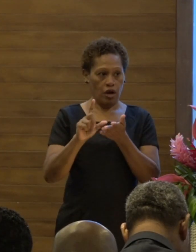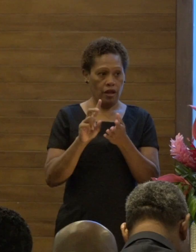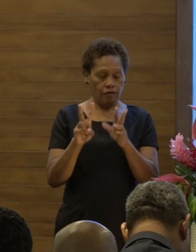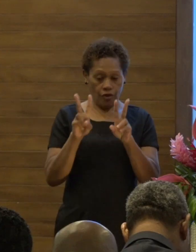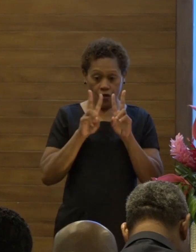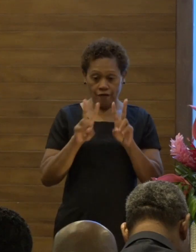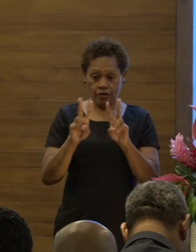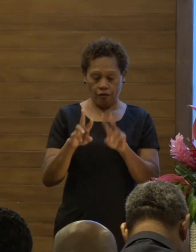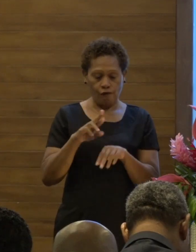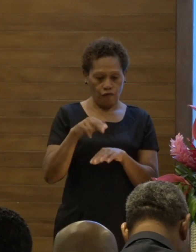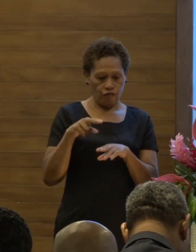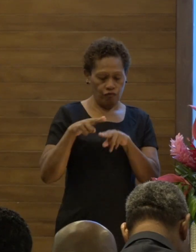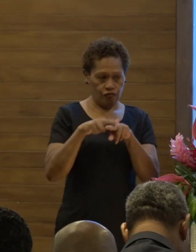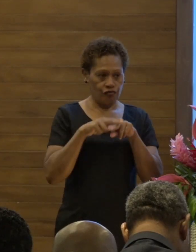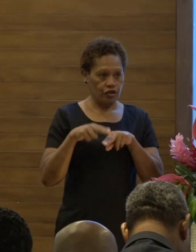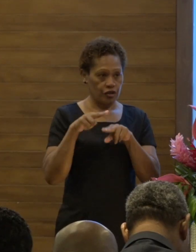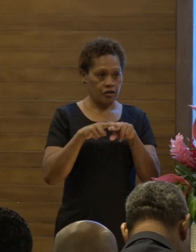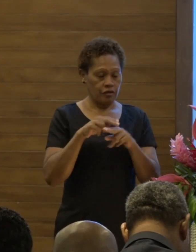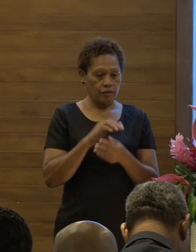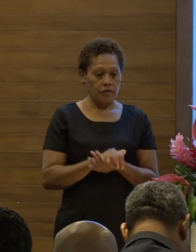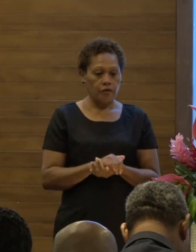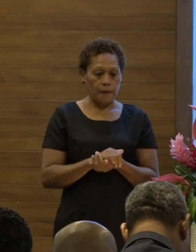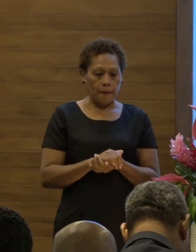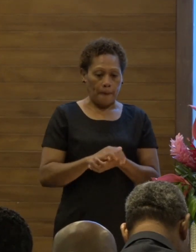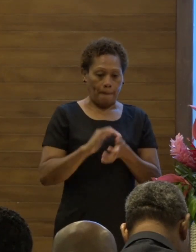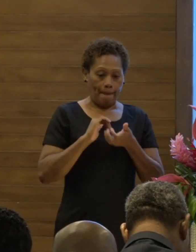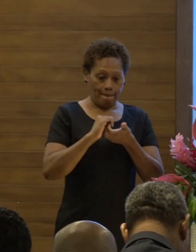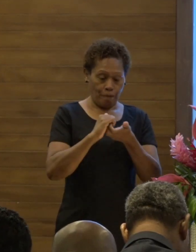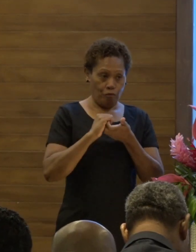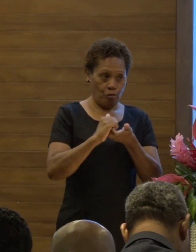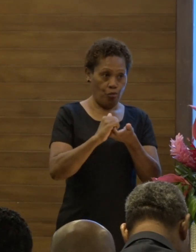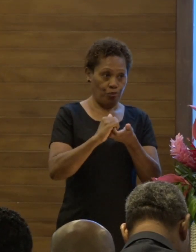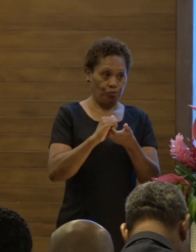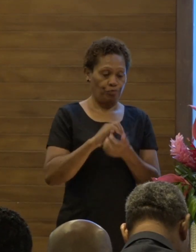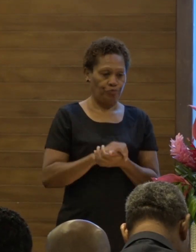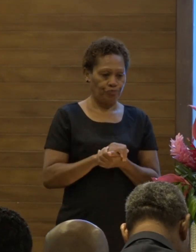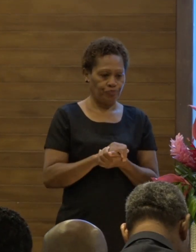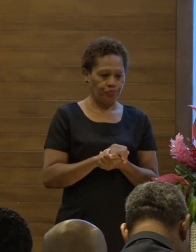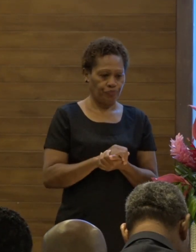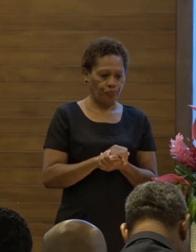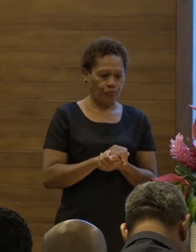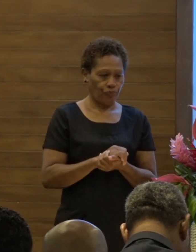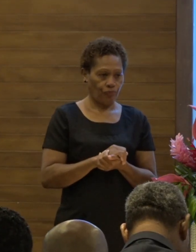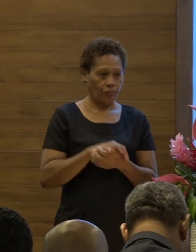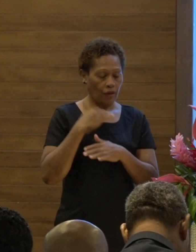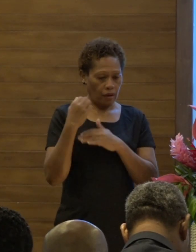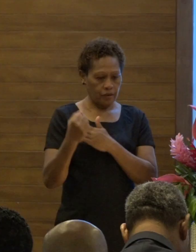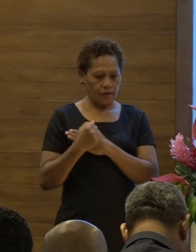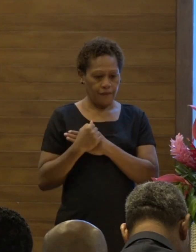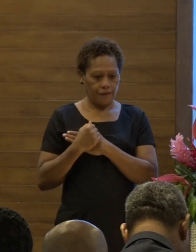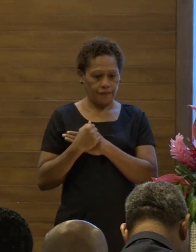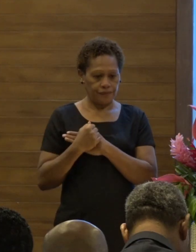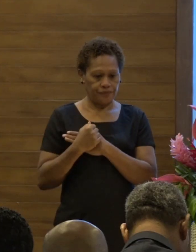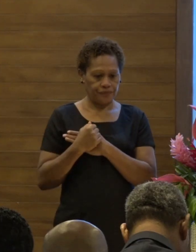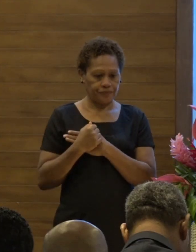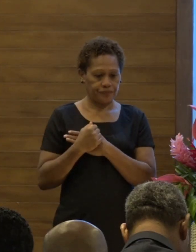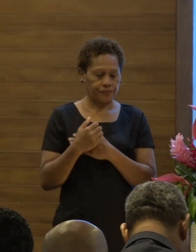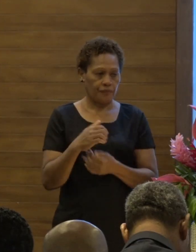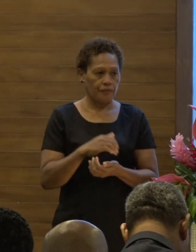a Fiji that is both modern and secure.